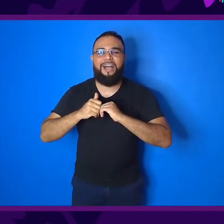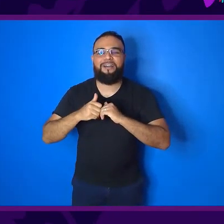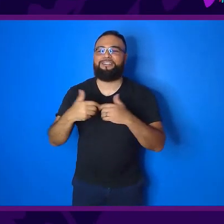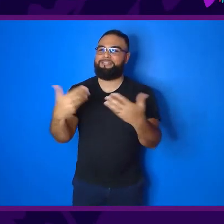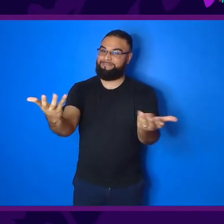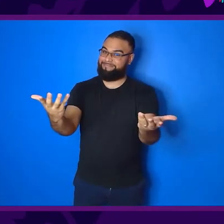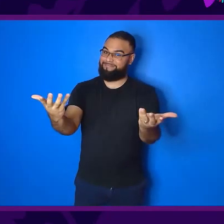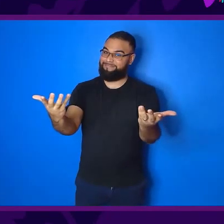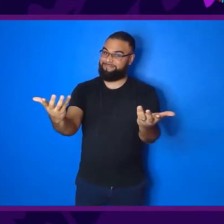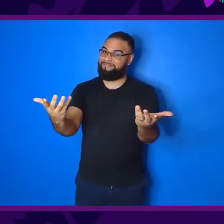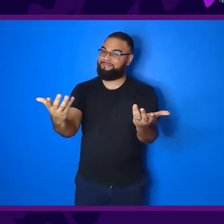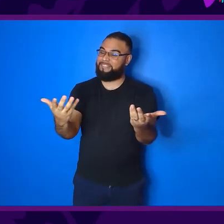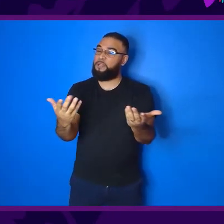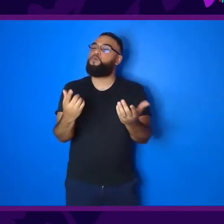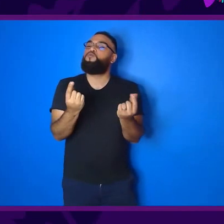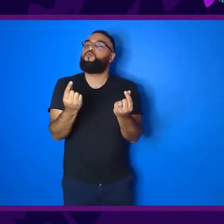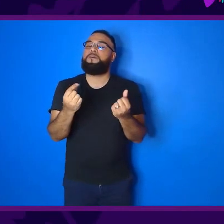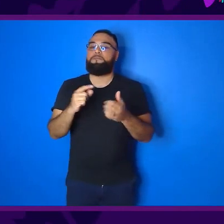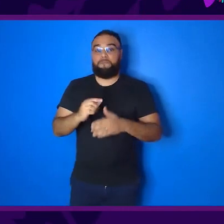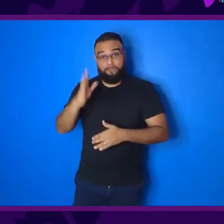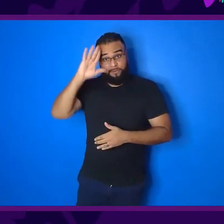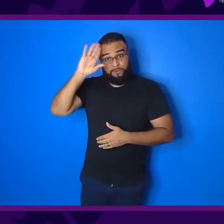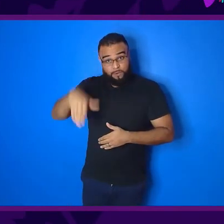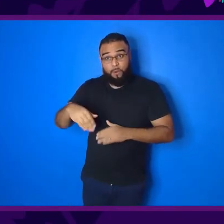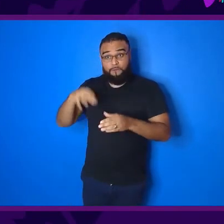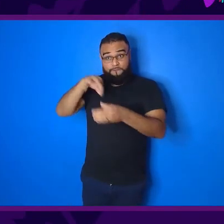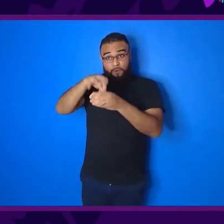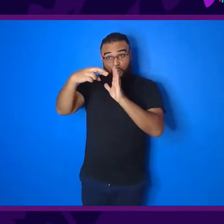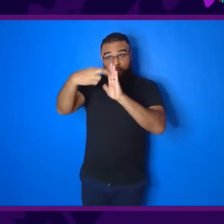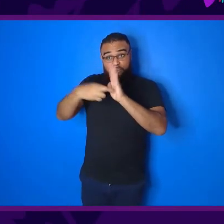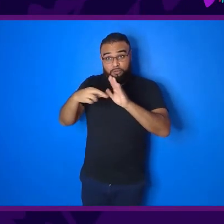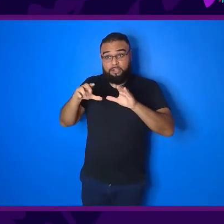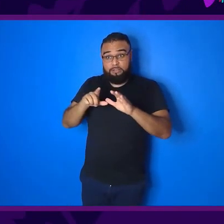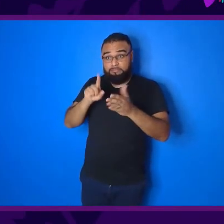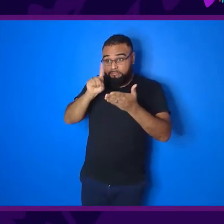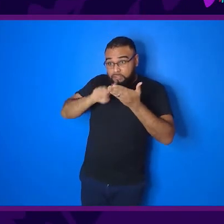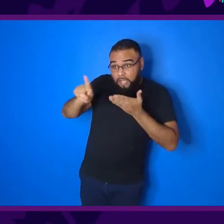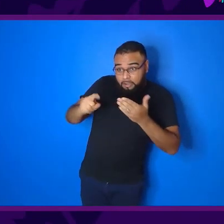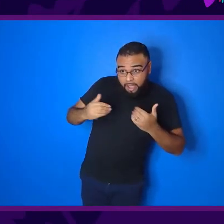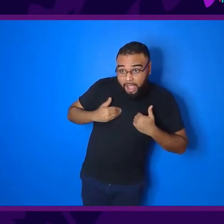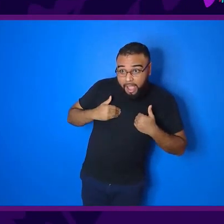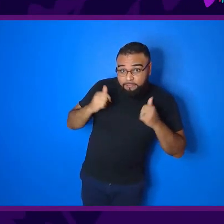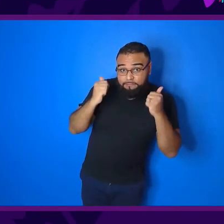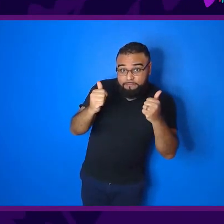checking your voter registration and